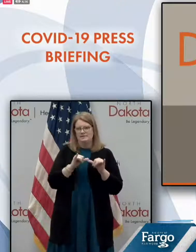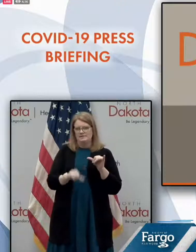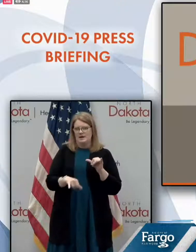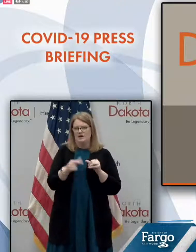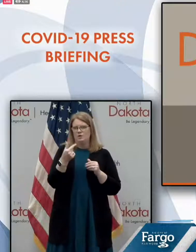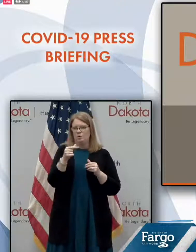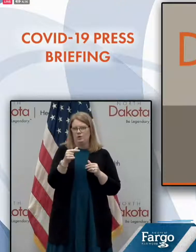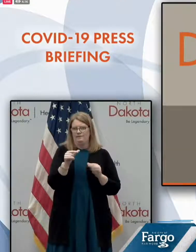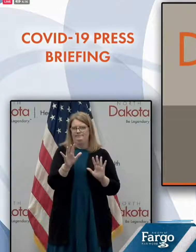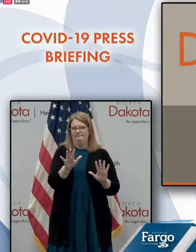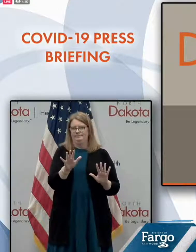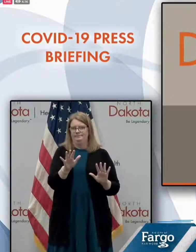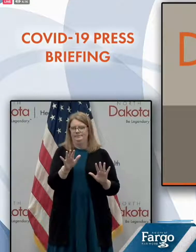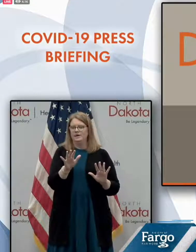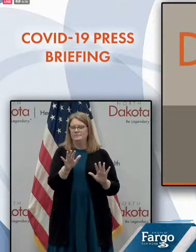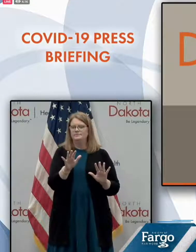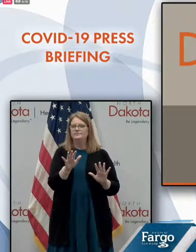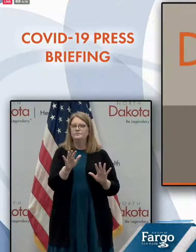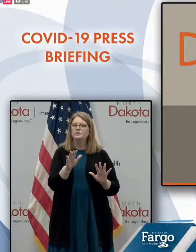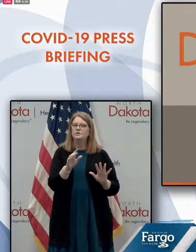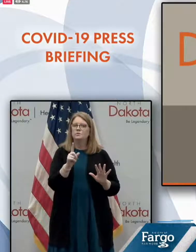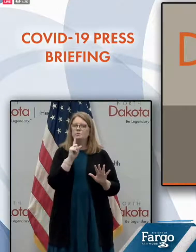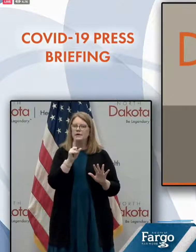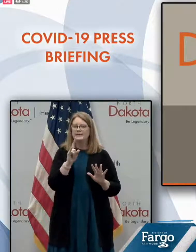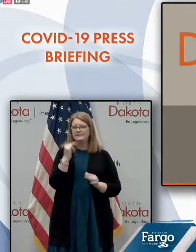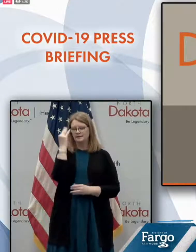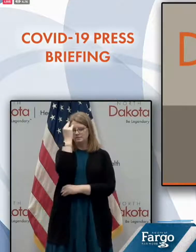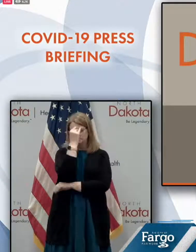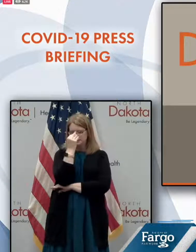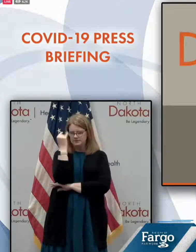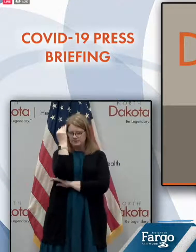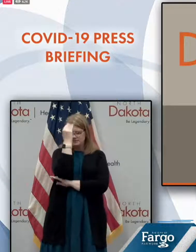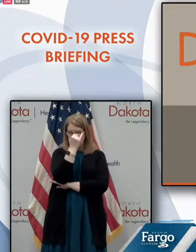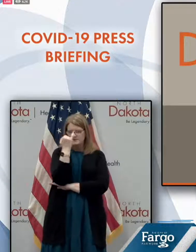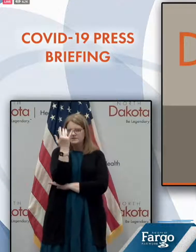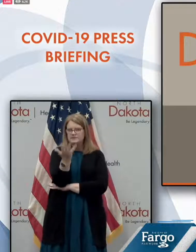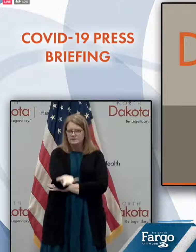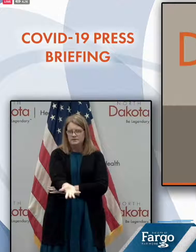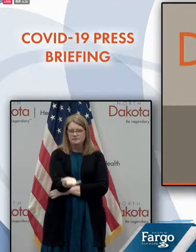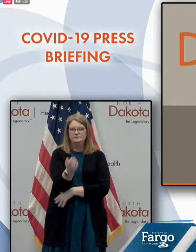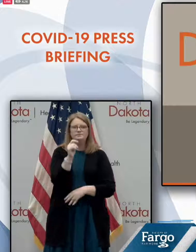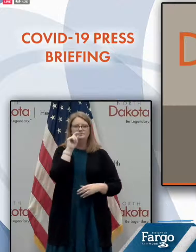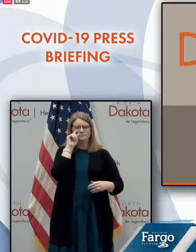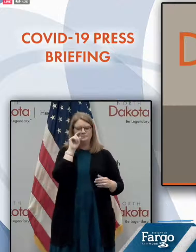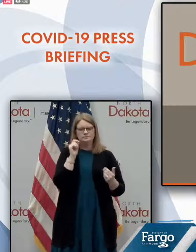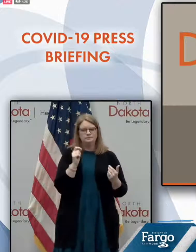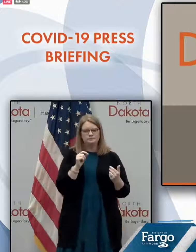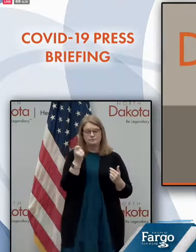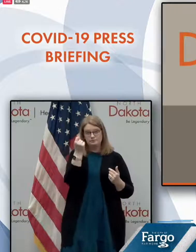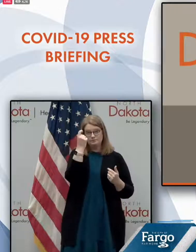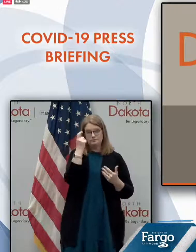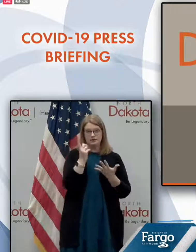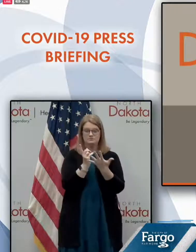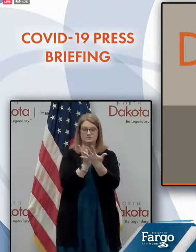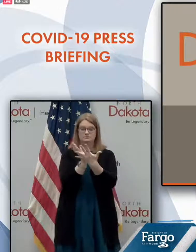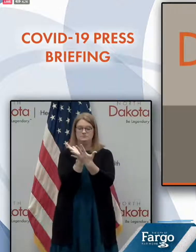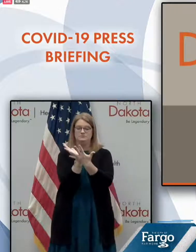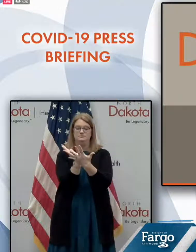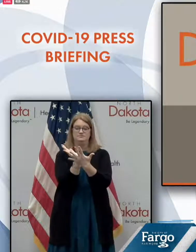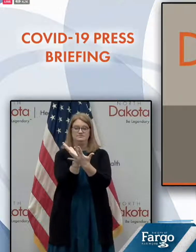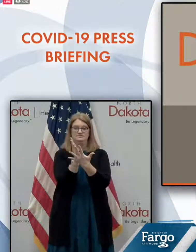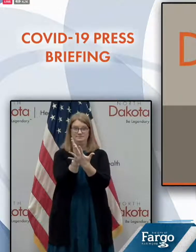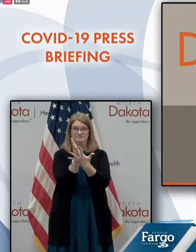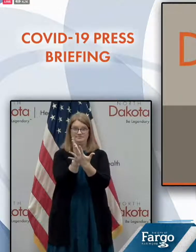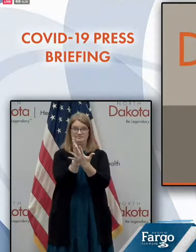And there's a few considerations that have gone into that, but I would point out that we have moved the dial in the opposite direction. When we've showed this